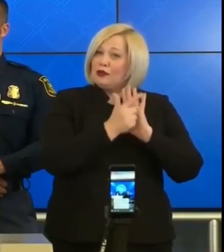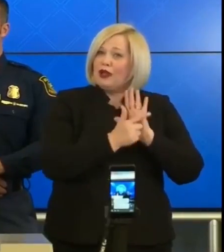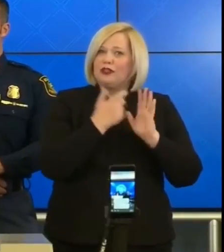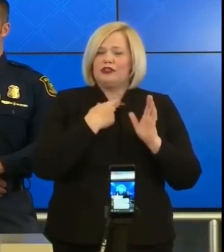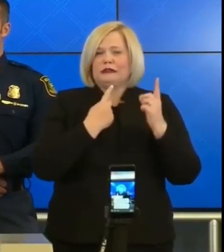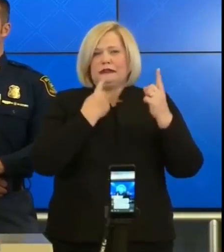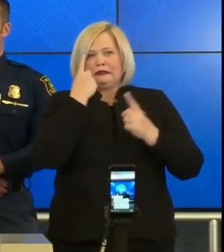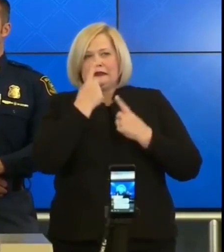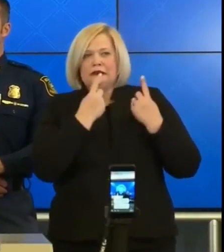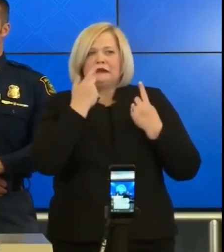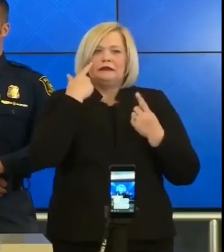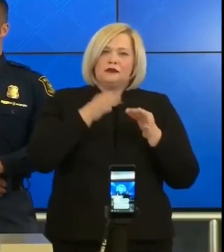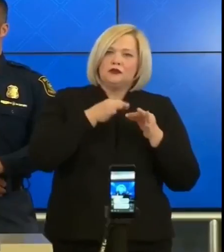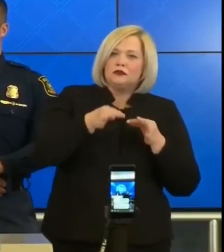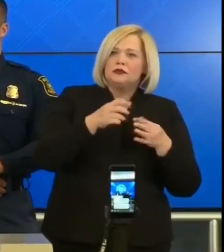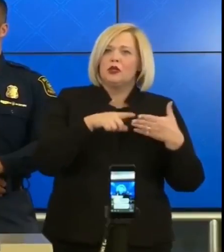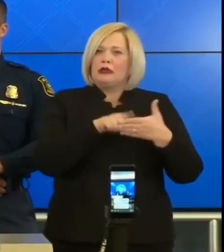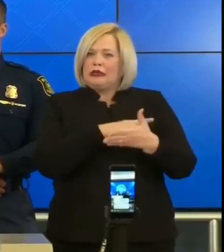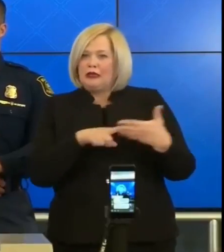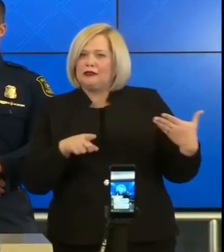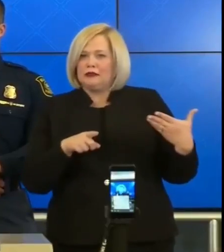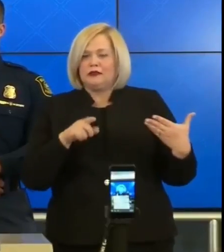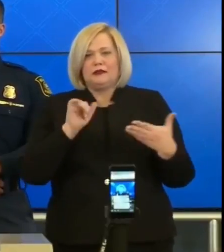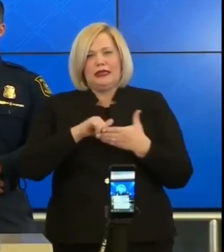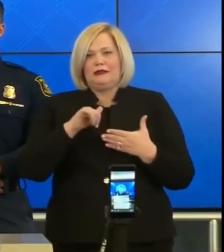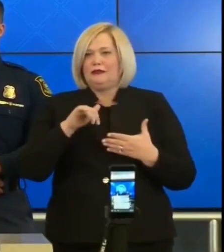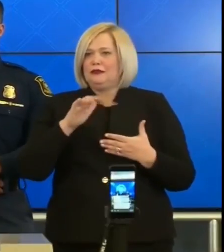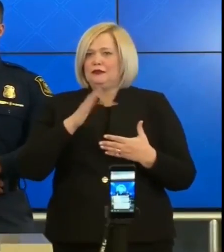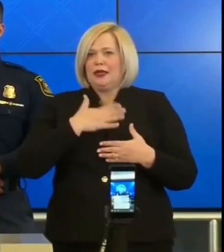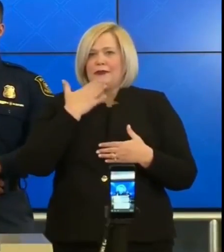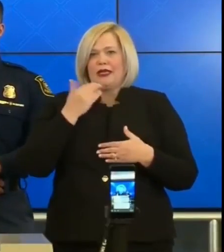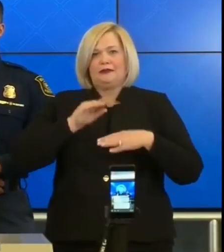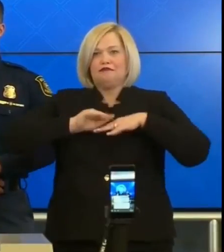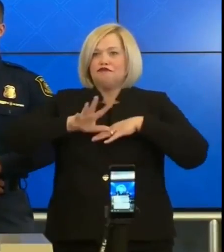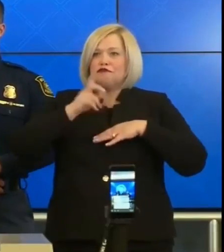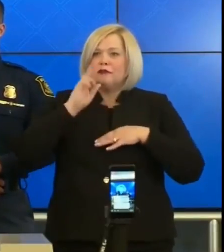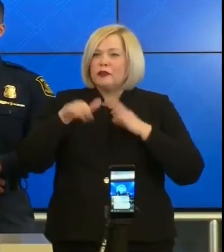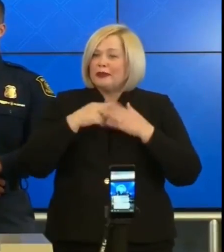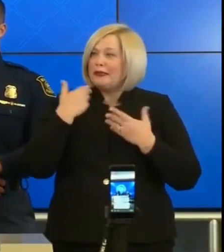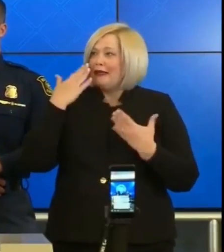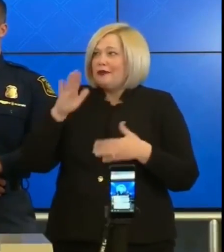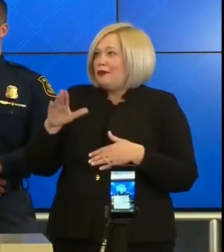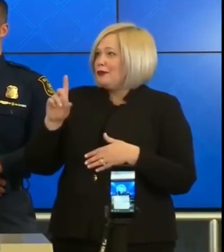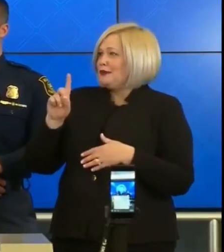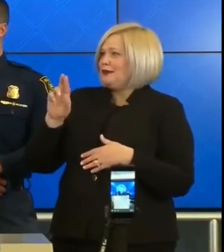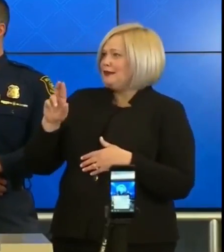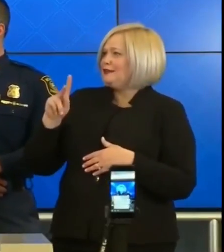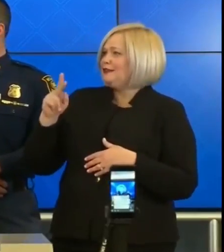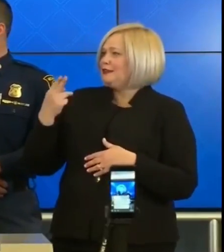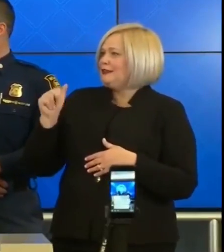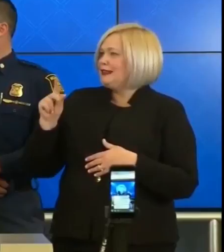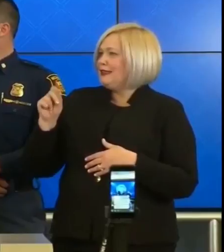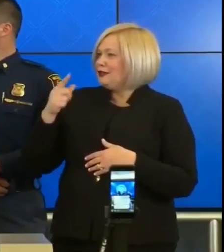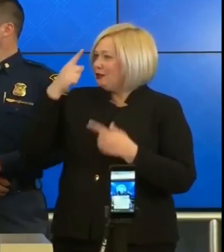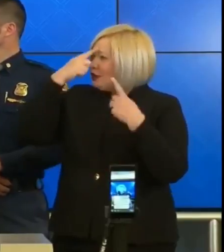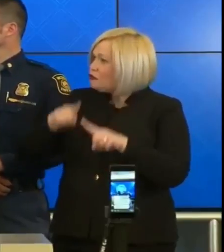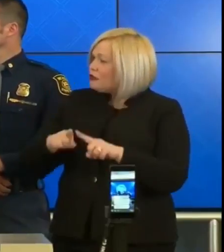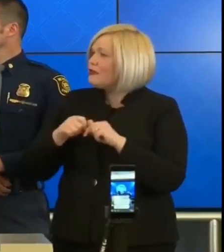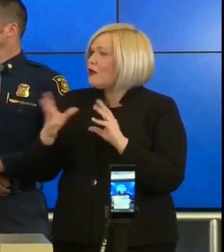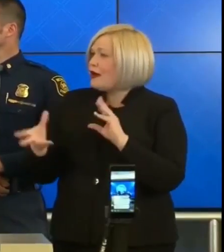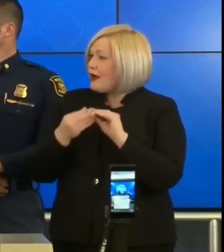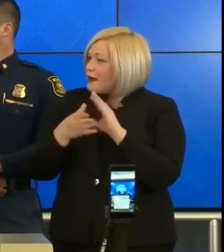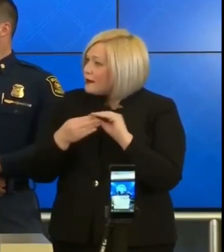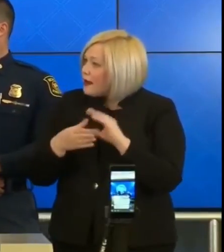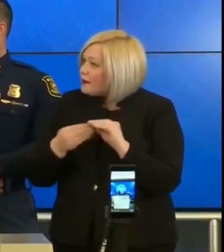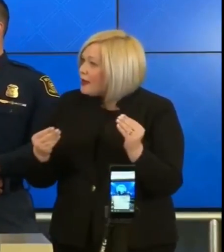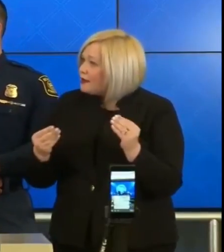reconsidered. And that's my best advice. And I don't know, Dr. Khaldun, if you share that or you have anything to